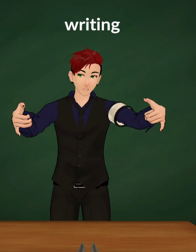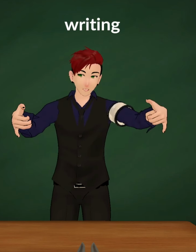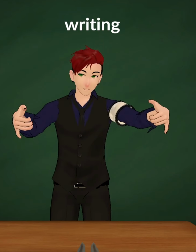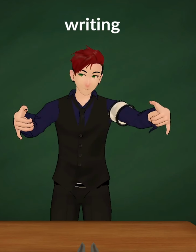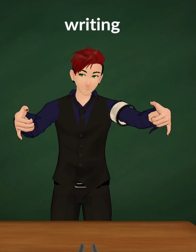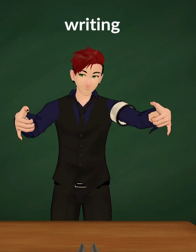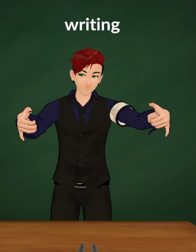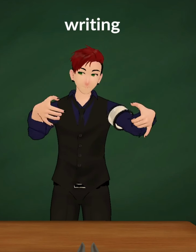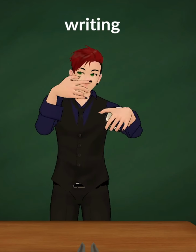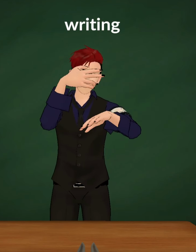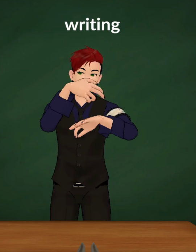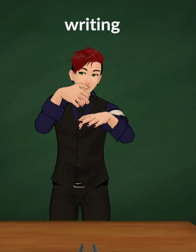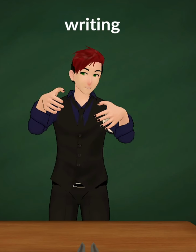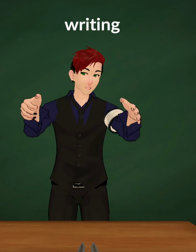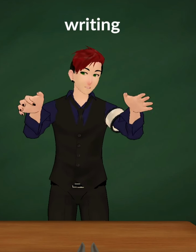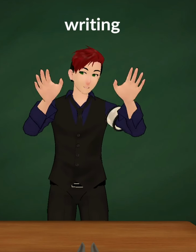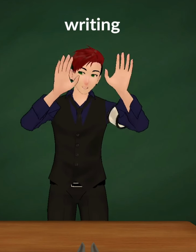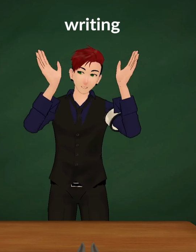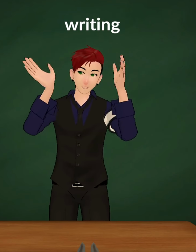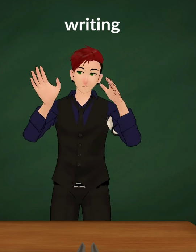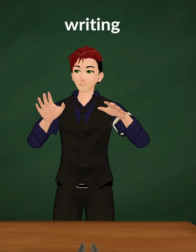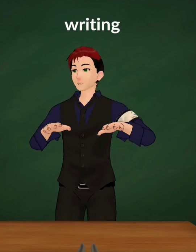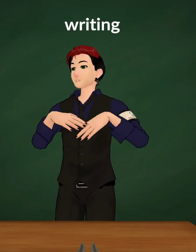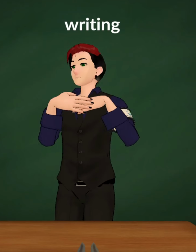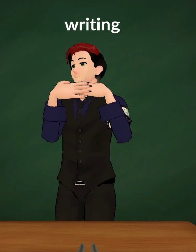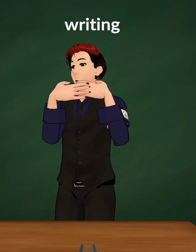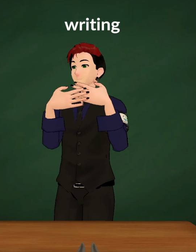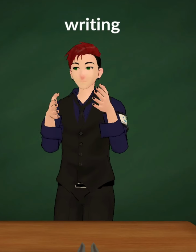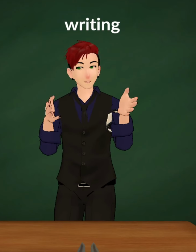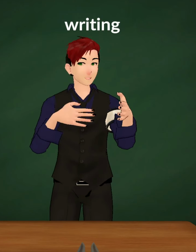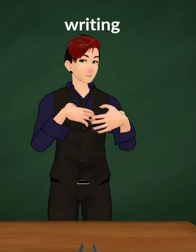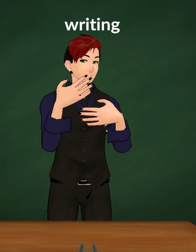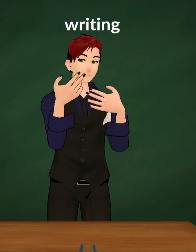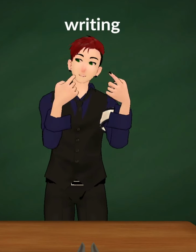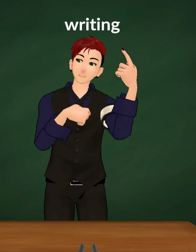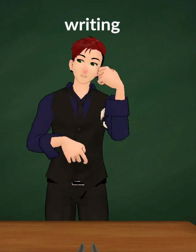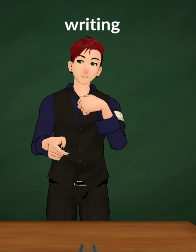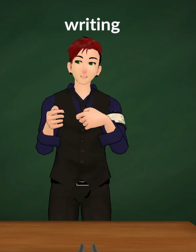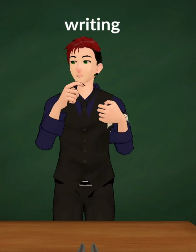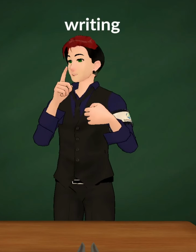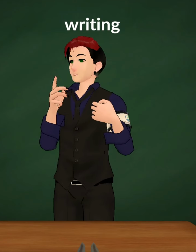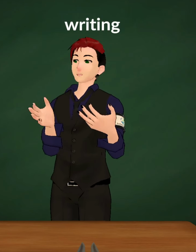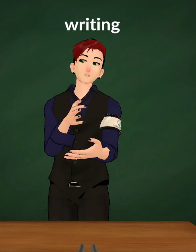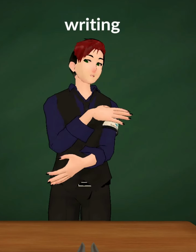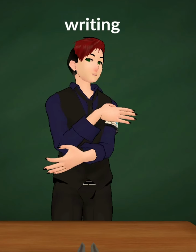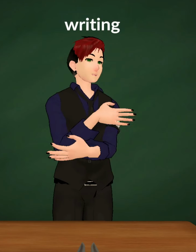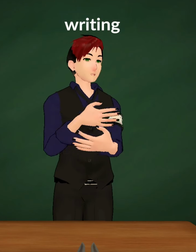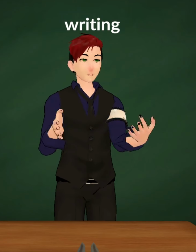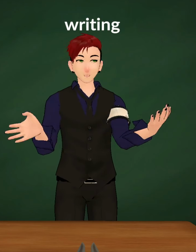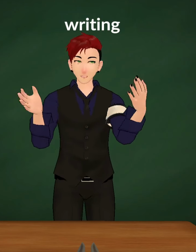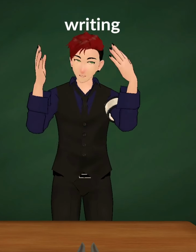Now, because time, like, I don't have anything else, I will happily open it up to any questions about whatever.